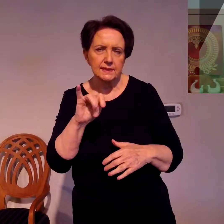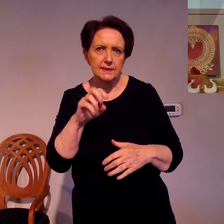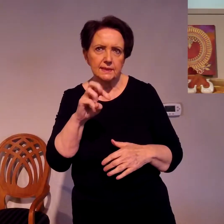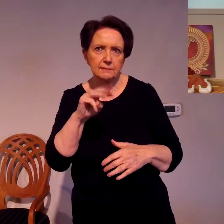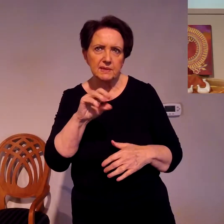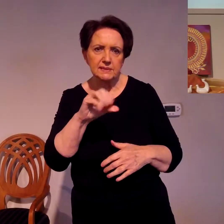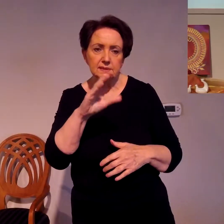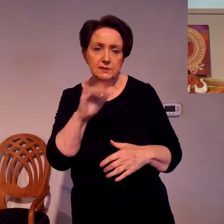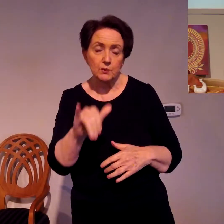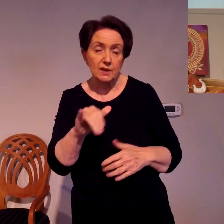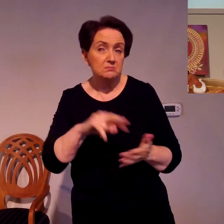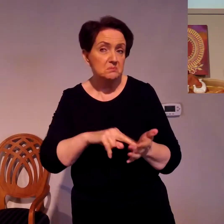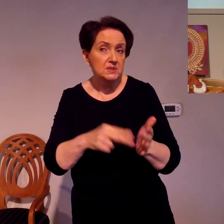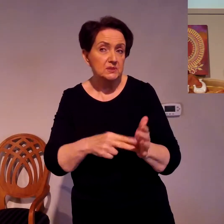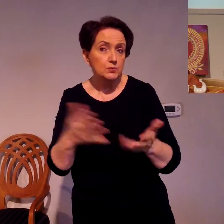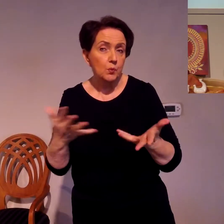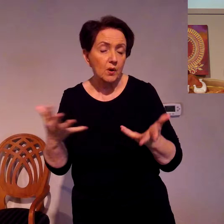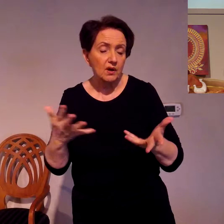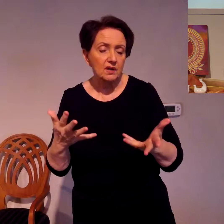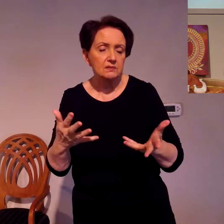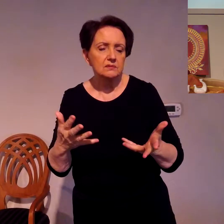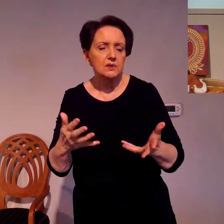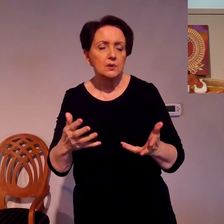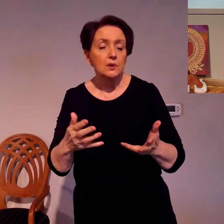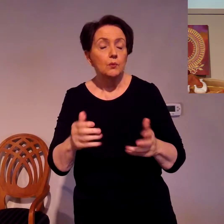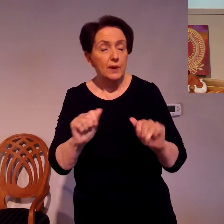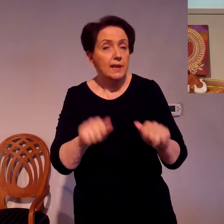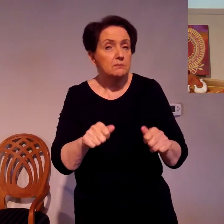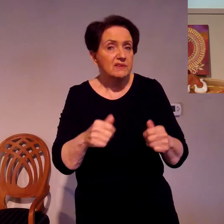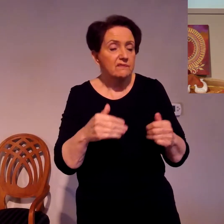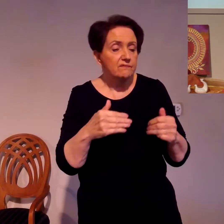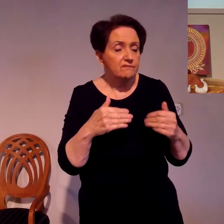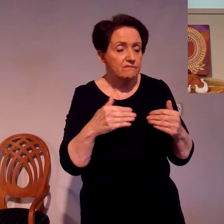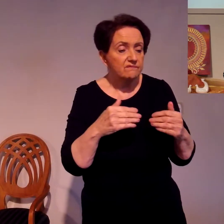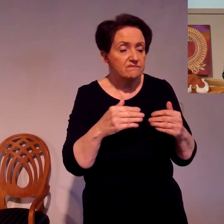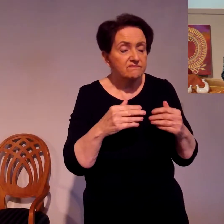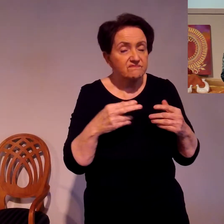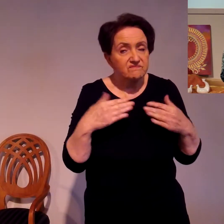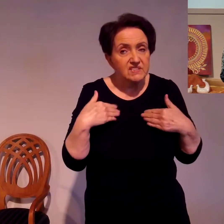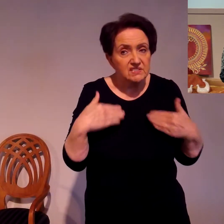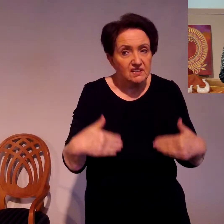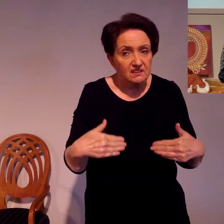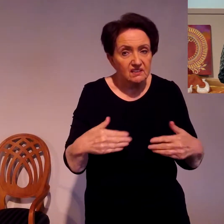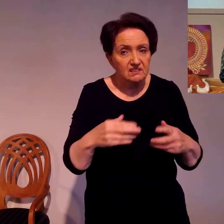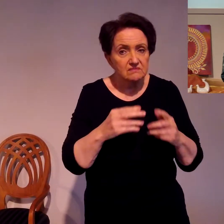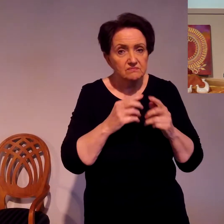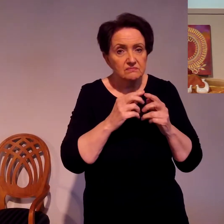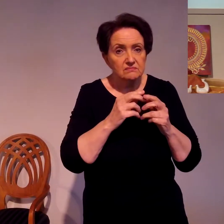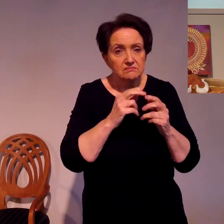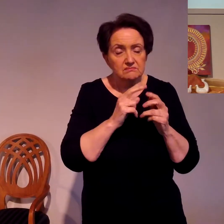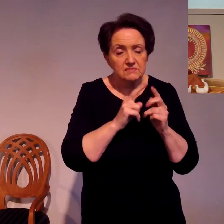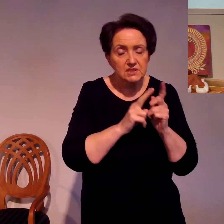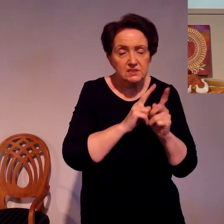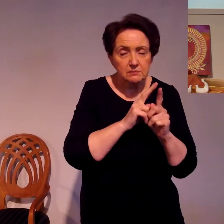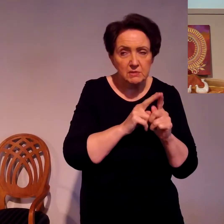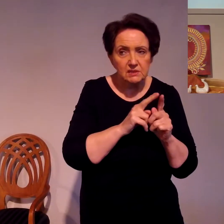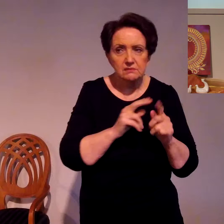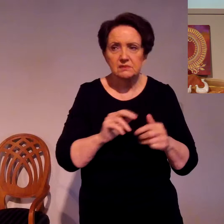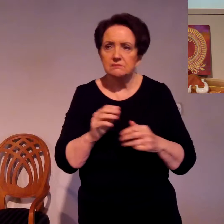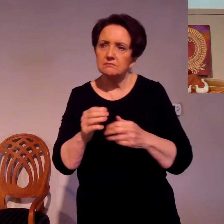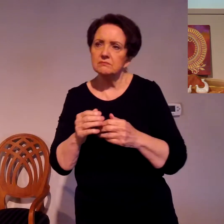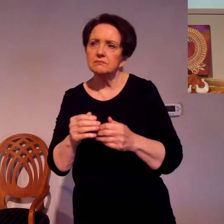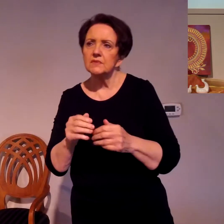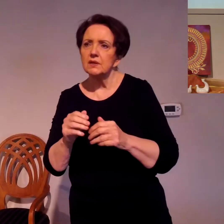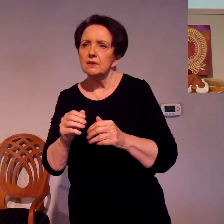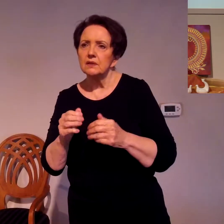with someone? Yes, we can be physically intimate with someone, but what does it mean to be intimate, even if it's with not somebody that we